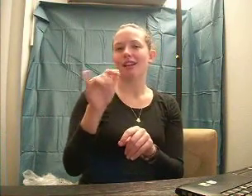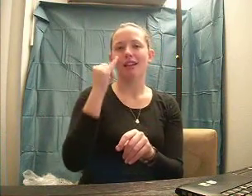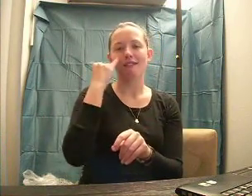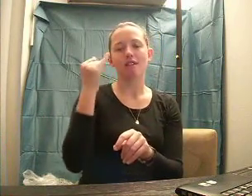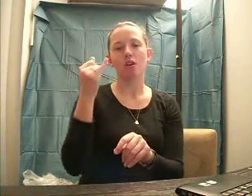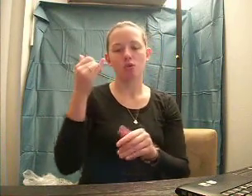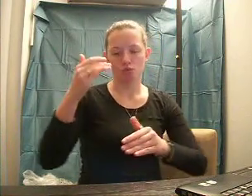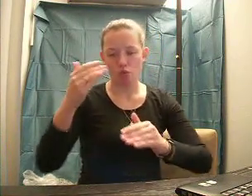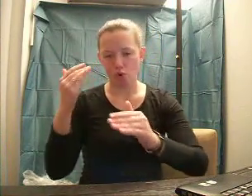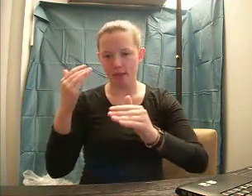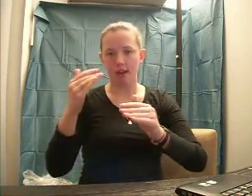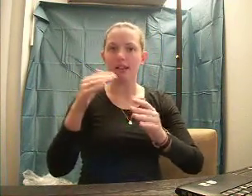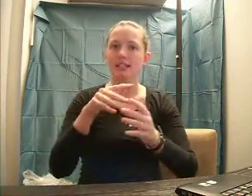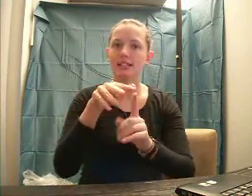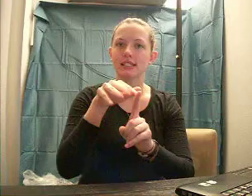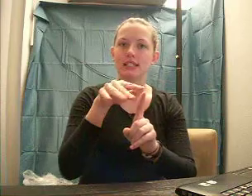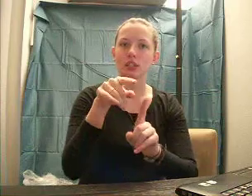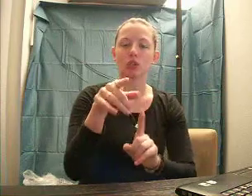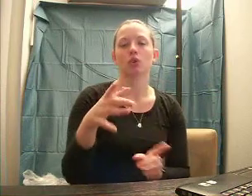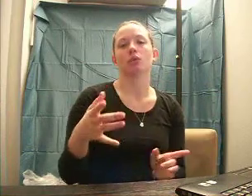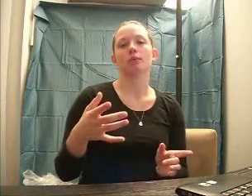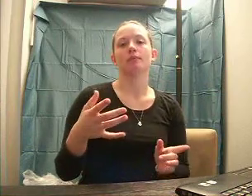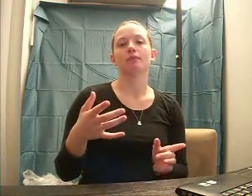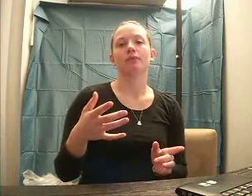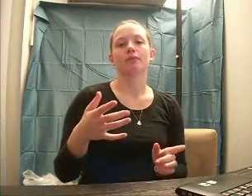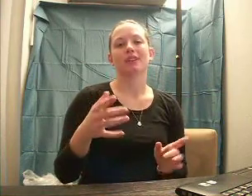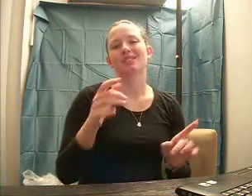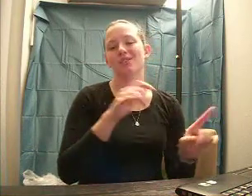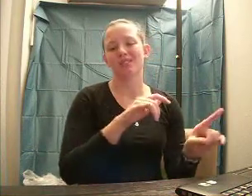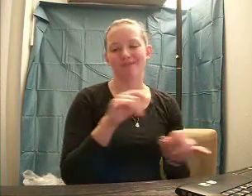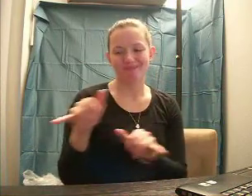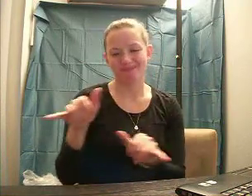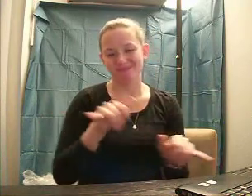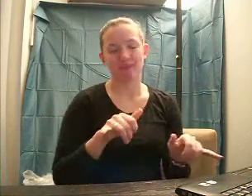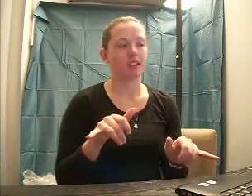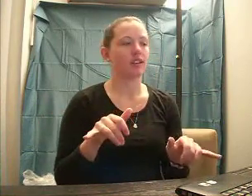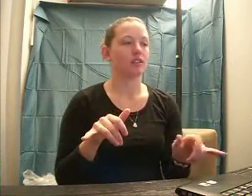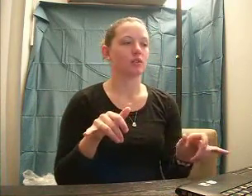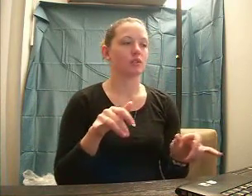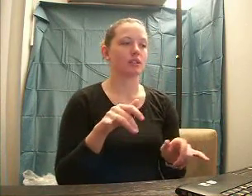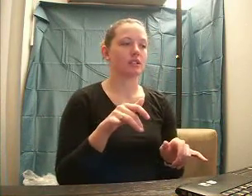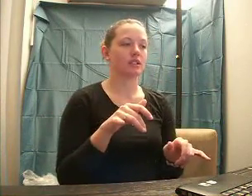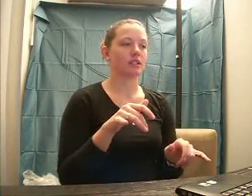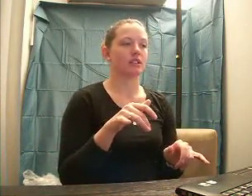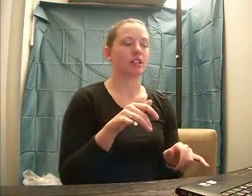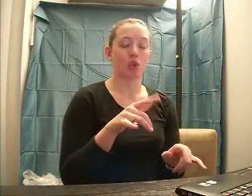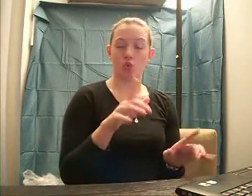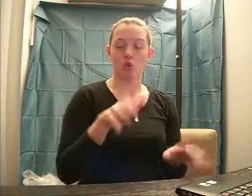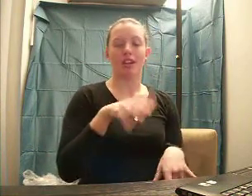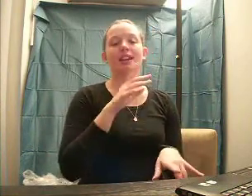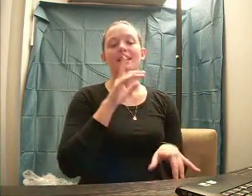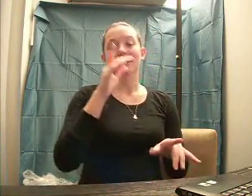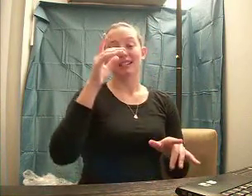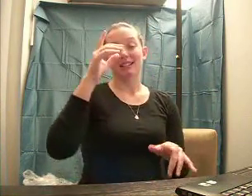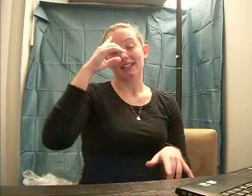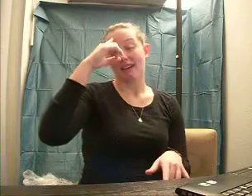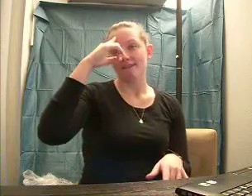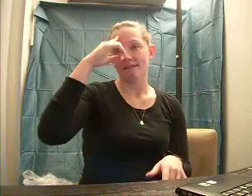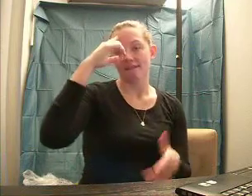for this tensillation is extremely tightly coupled with temporal causality. And based on this other study, we really convinced ourselves and feel that the brain is making